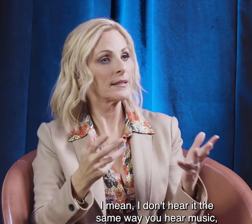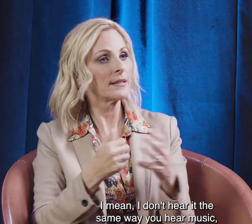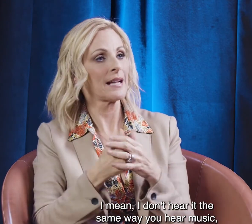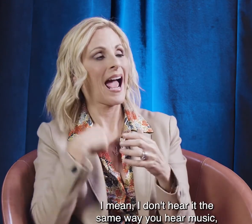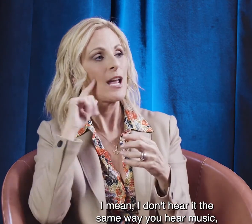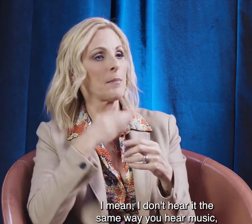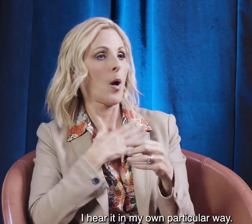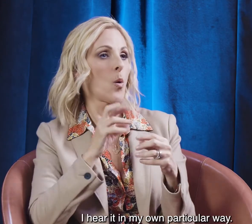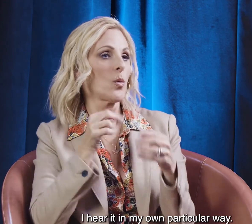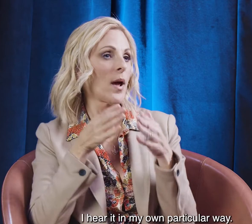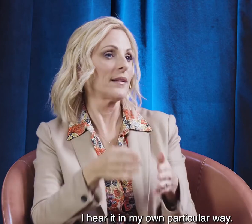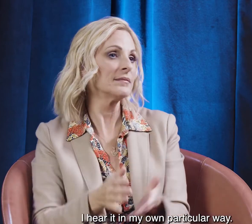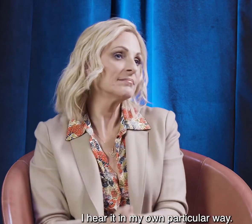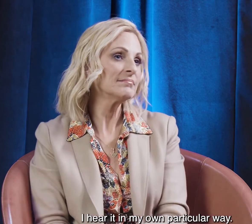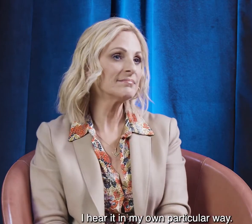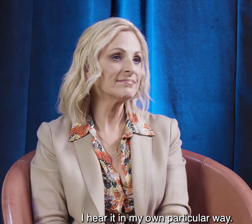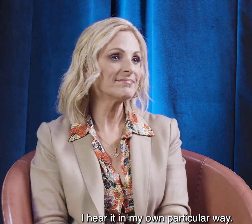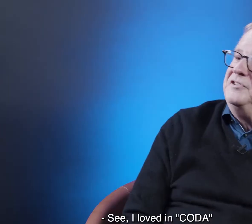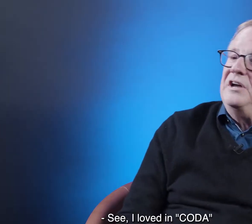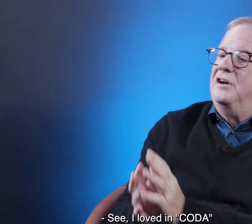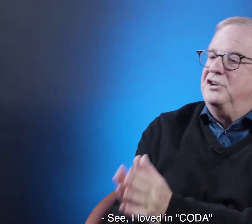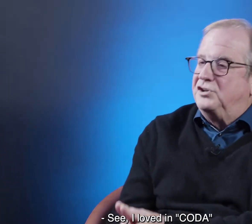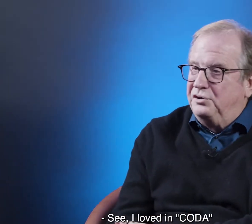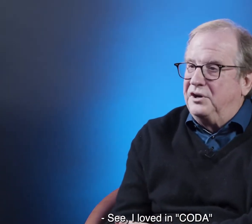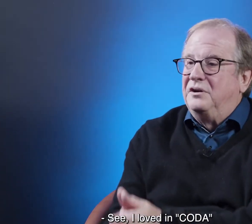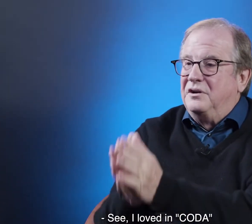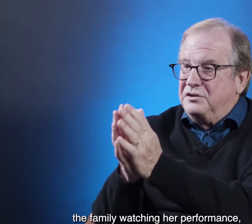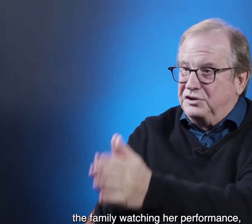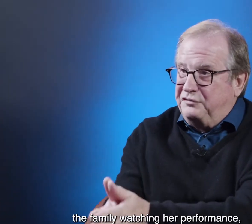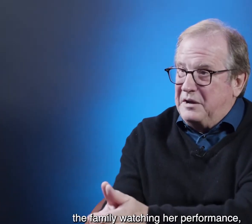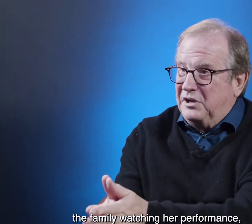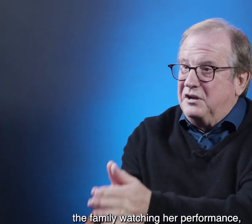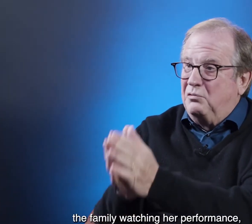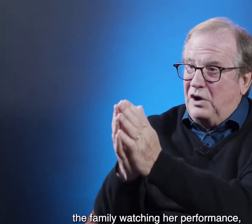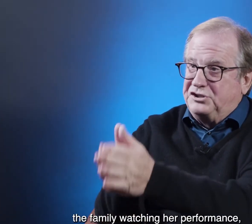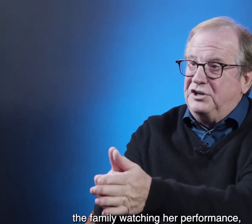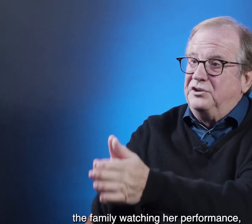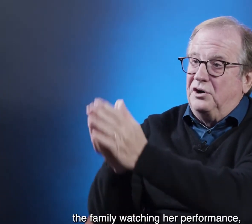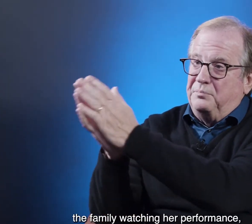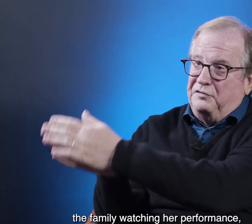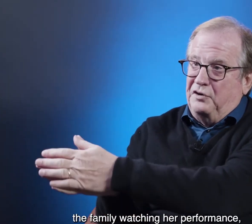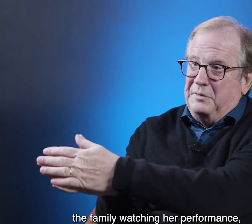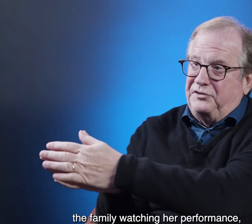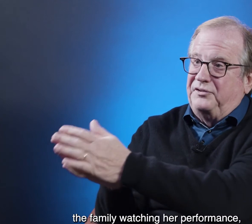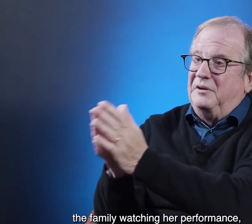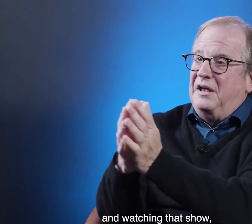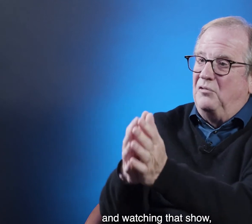music. I hear it in my own particular way. See, I loved in CODA the family watching her performance. and